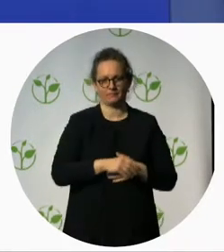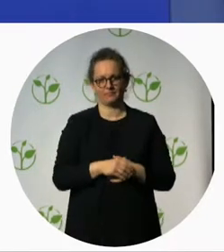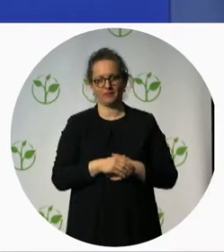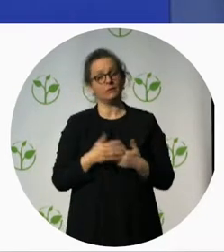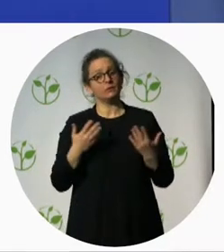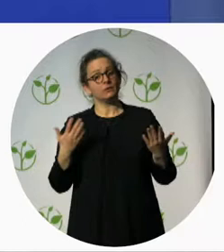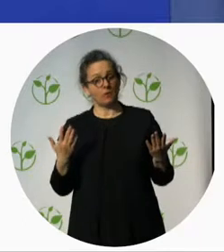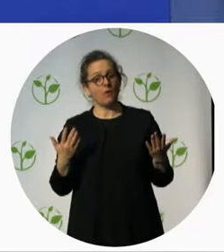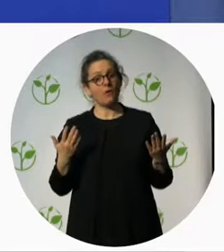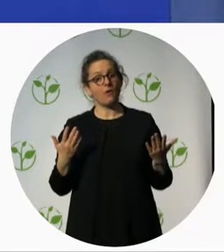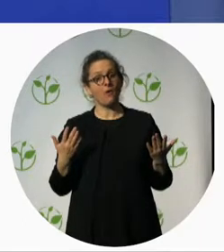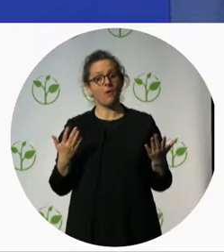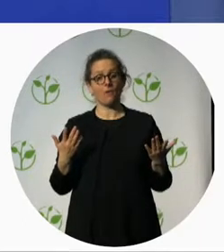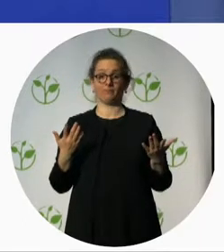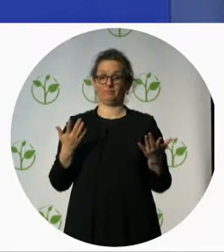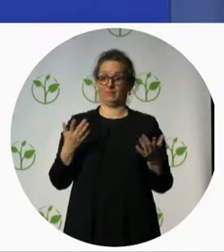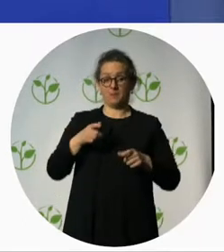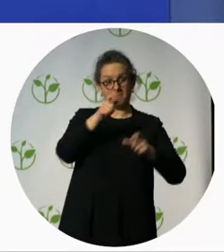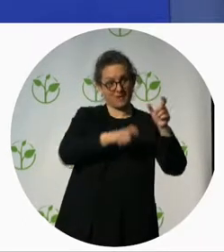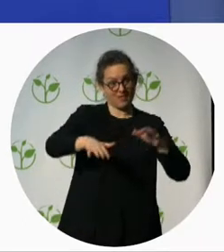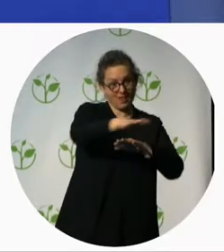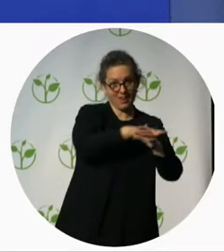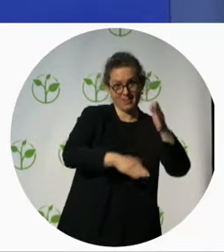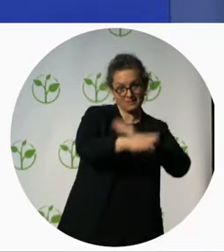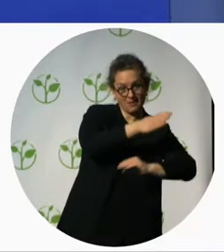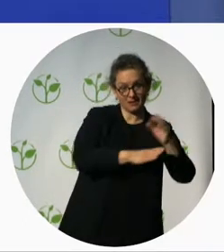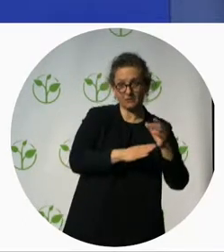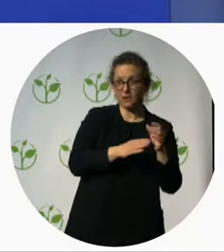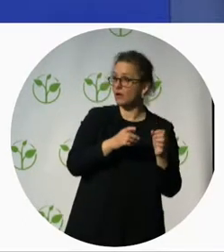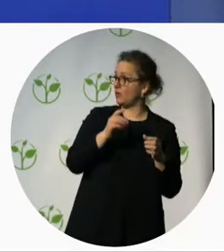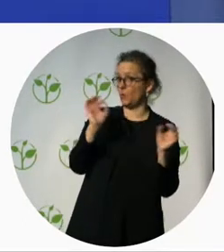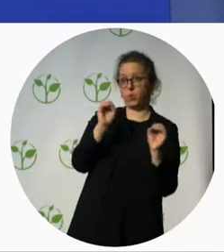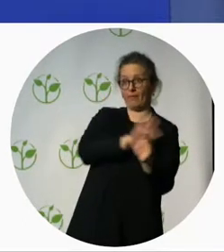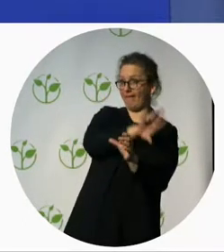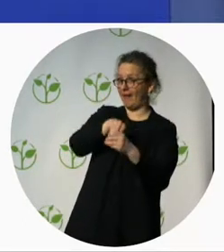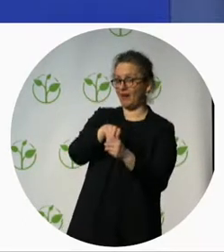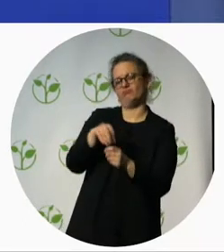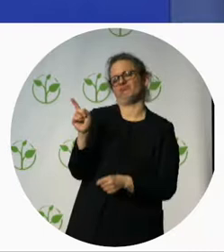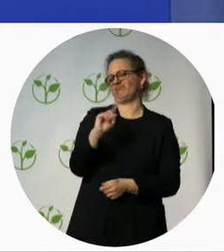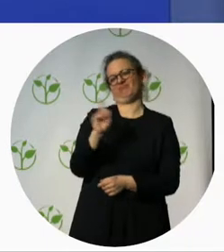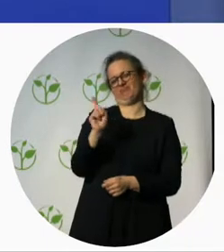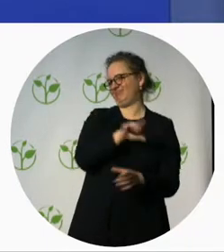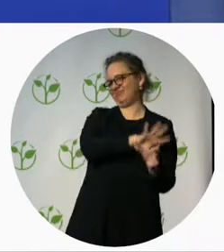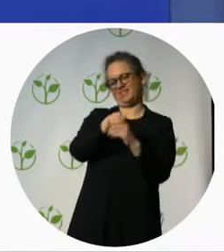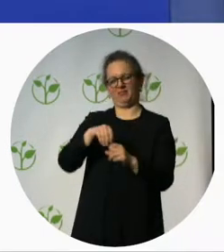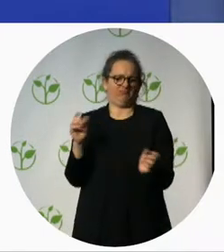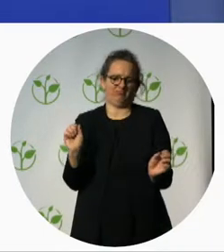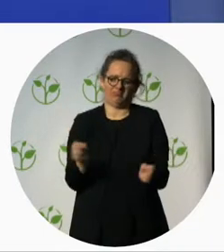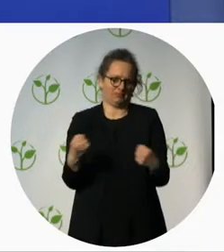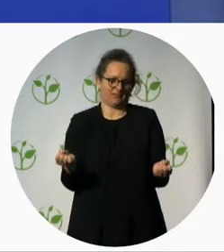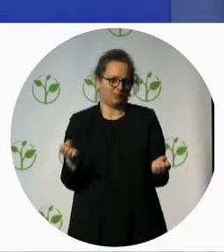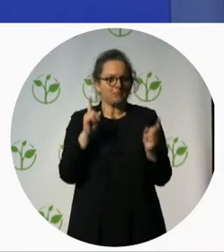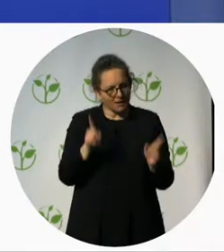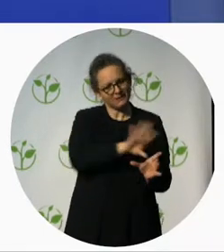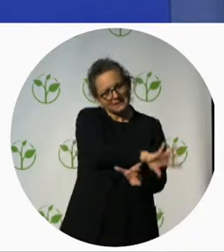formation. We met with the NGOs, we met with the civil society on disability, and they guided the process of these